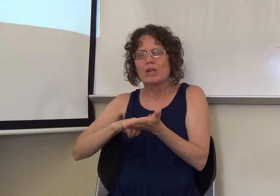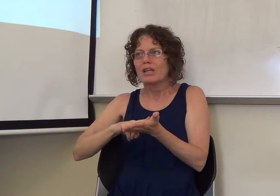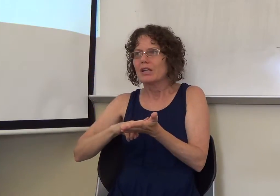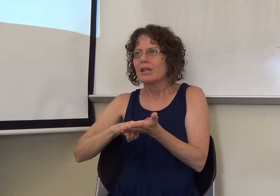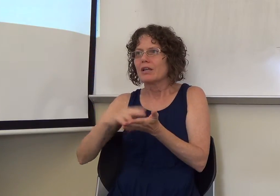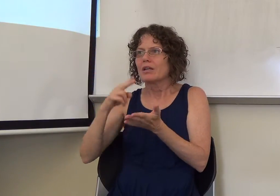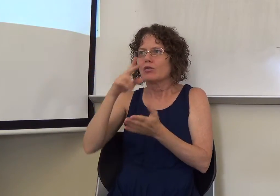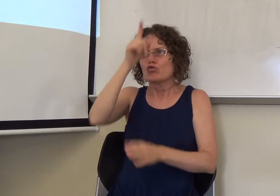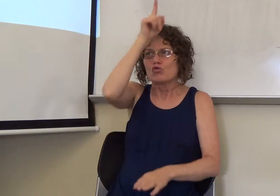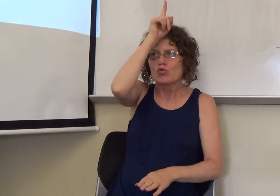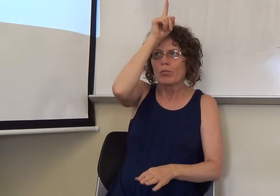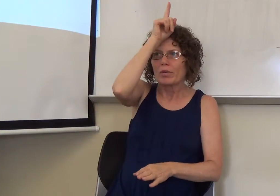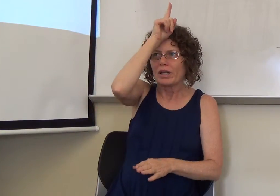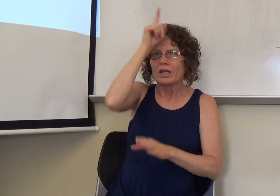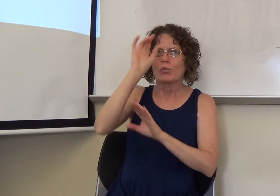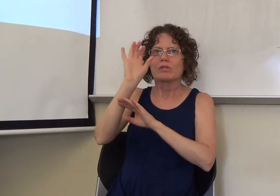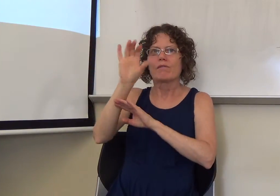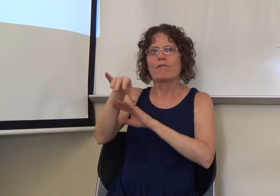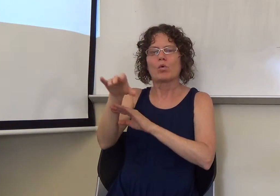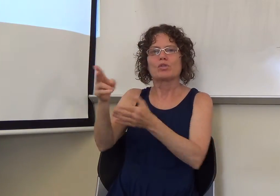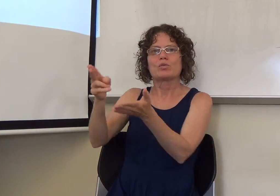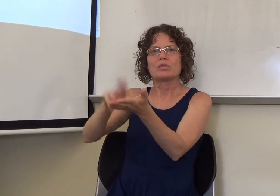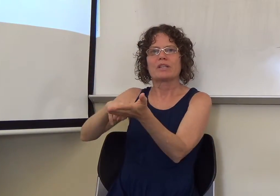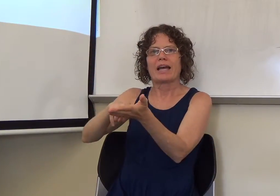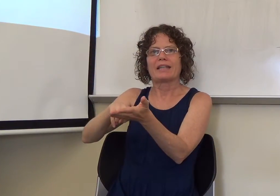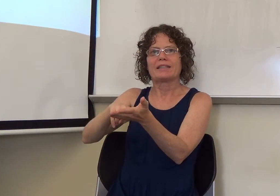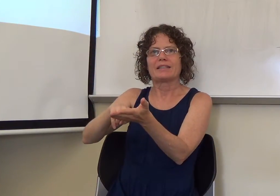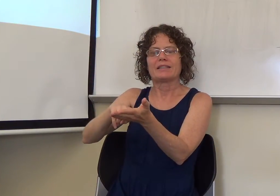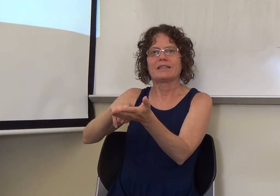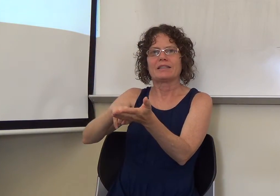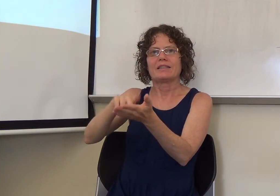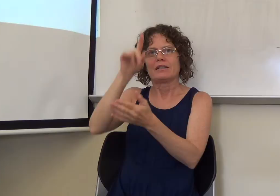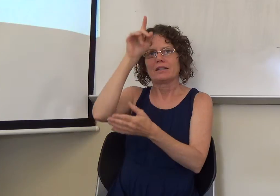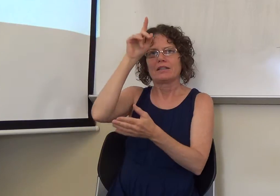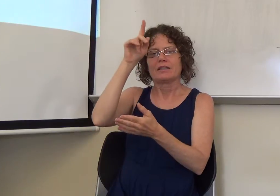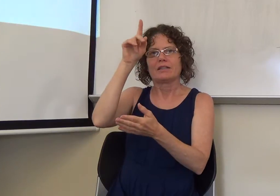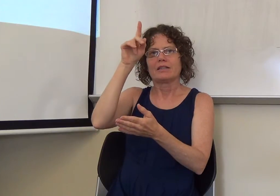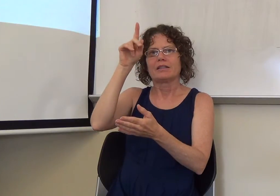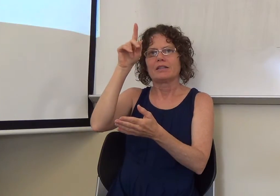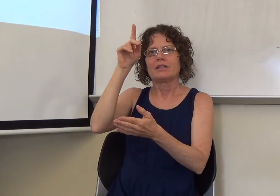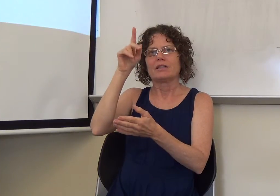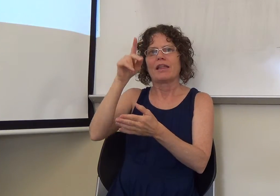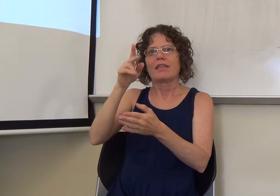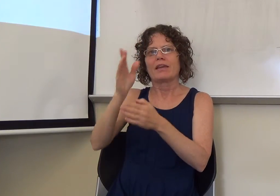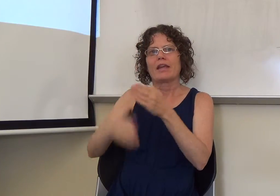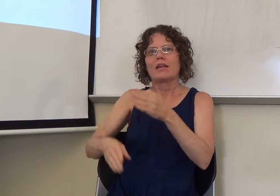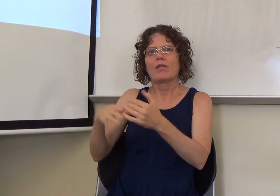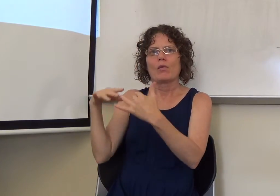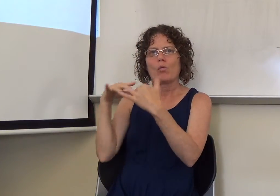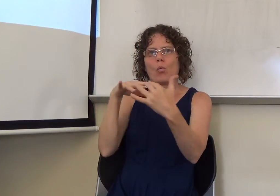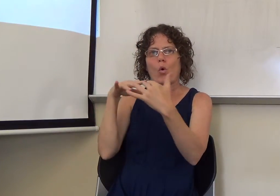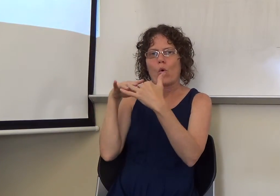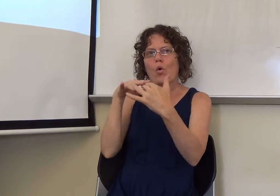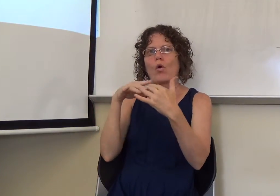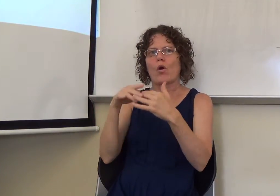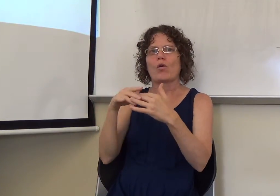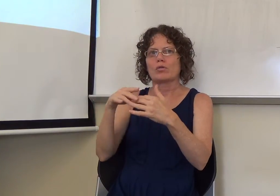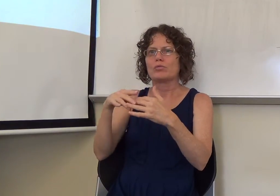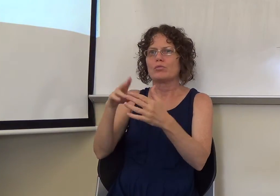Germany was forced to sign at the end of the war to just to break it up and to help make sure that they wouldn't get back to where they were.